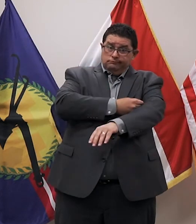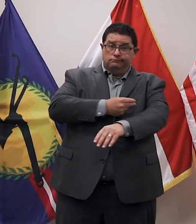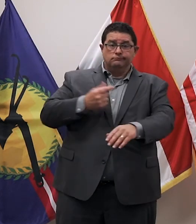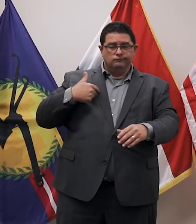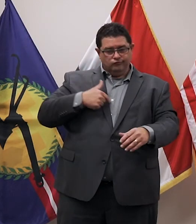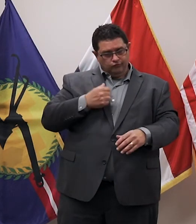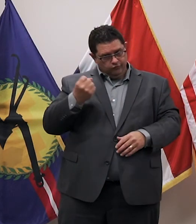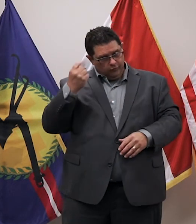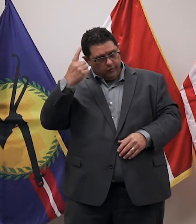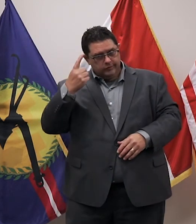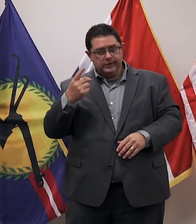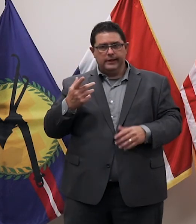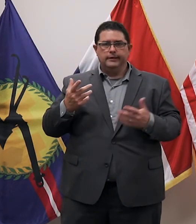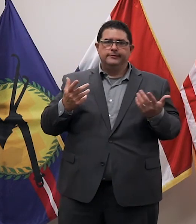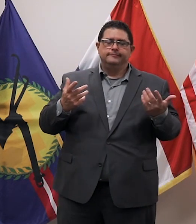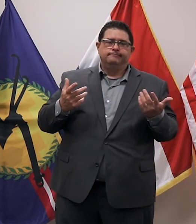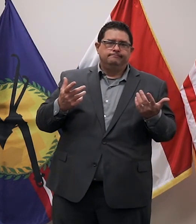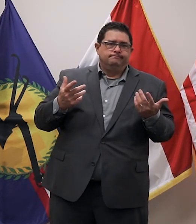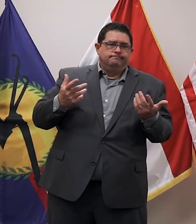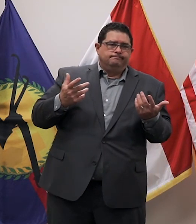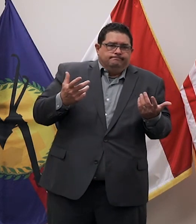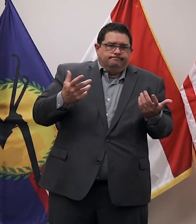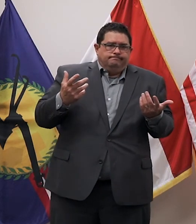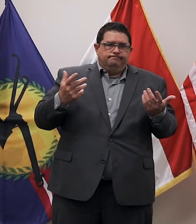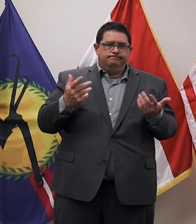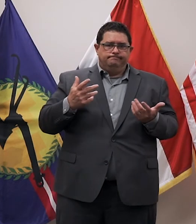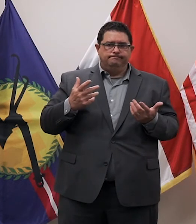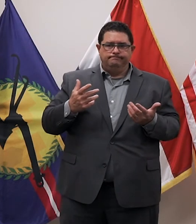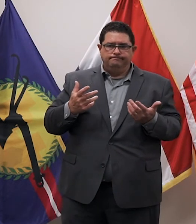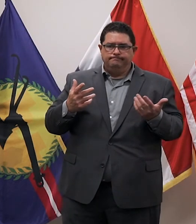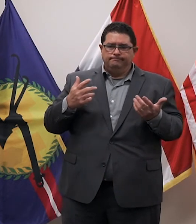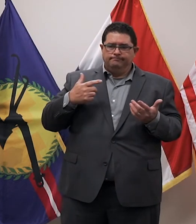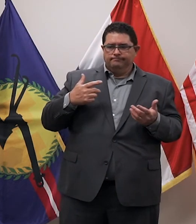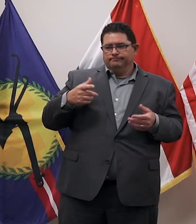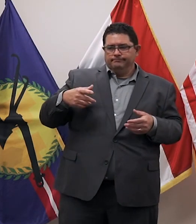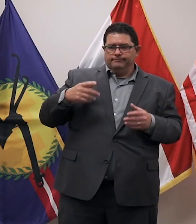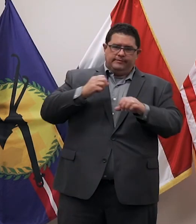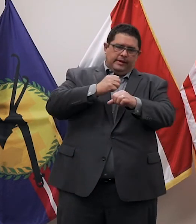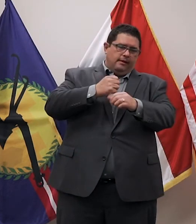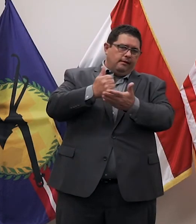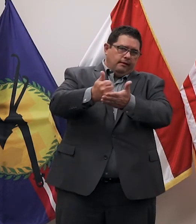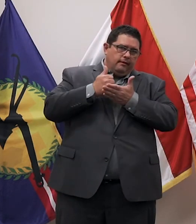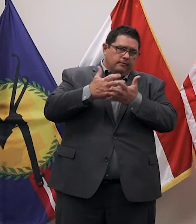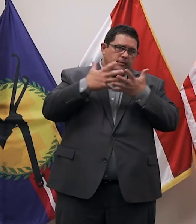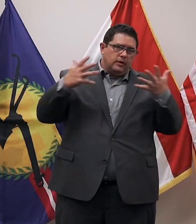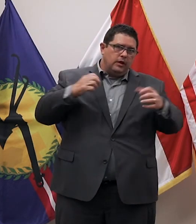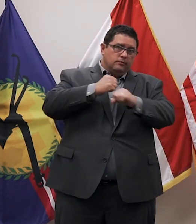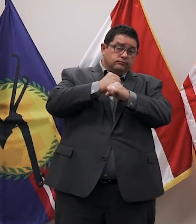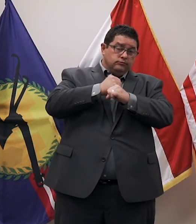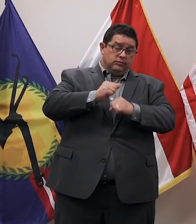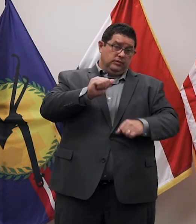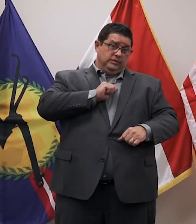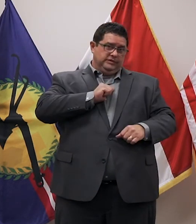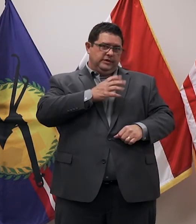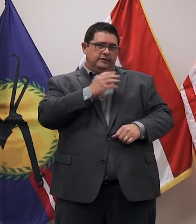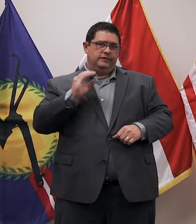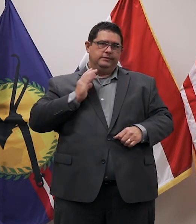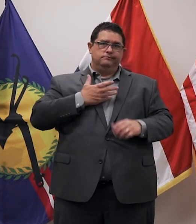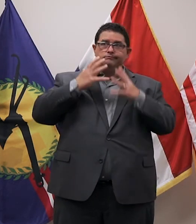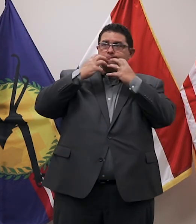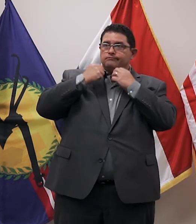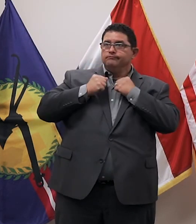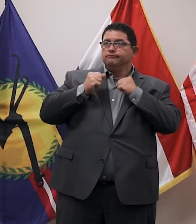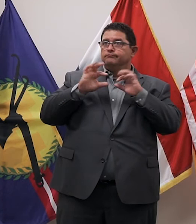safe, they're free, and they help us a great deal in protecting ourselves from the virus and protecting our loved ones.